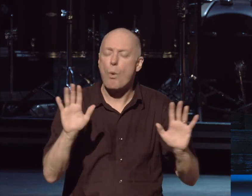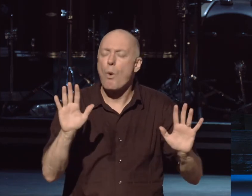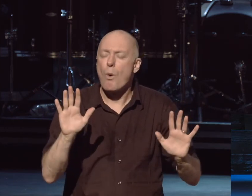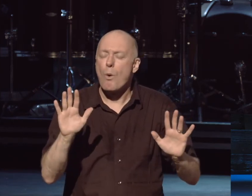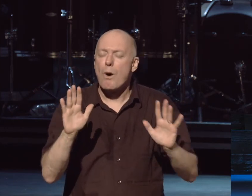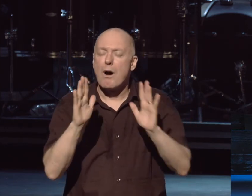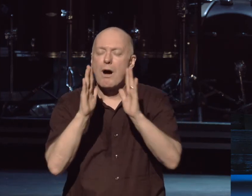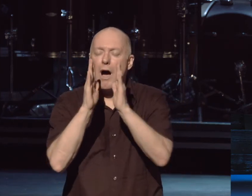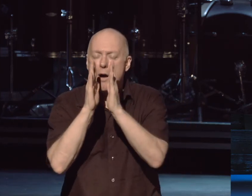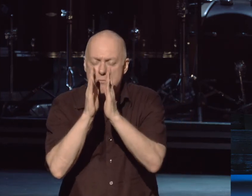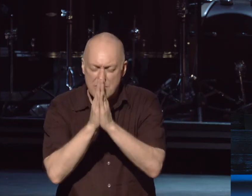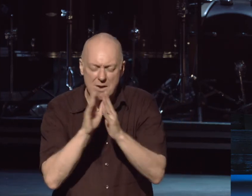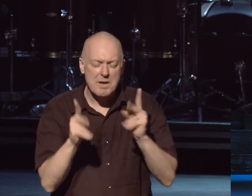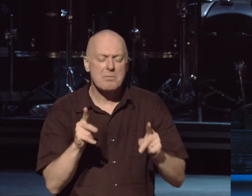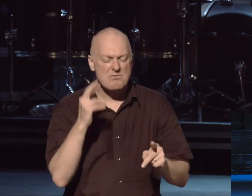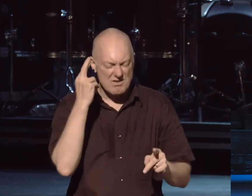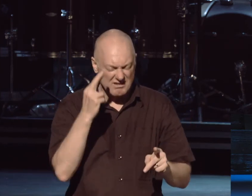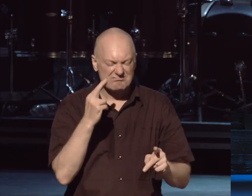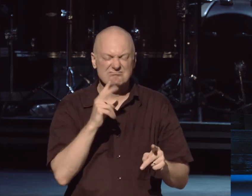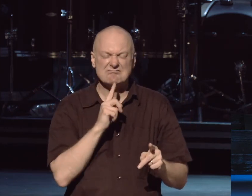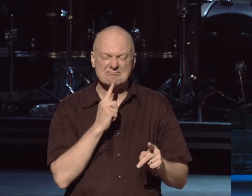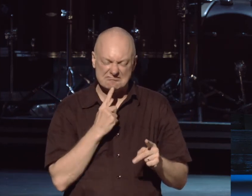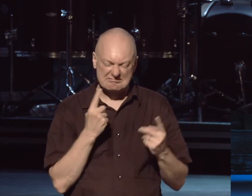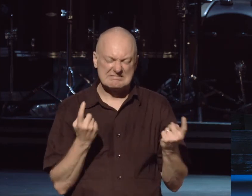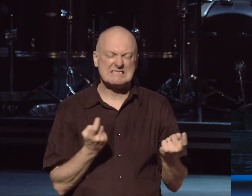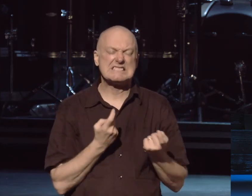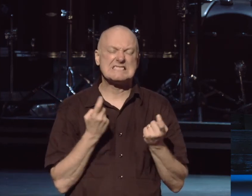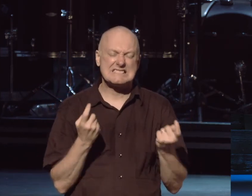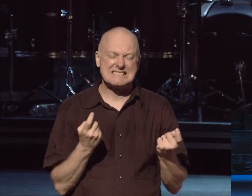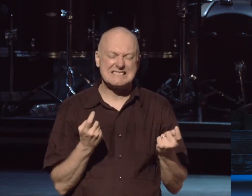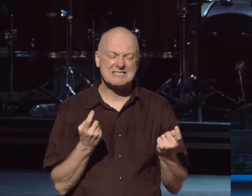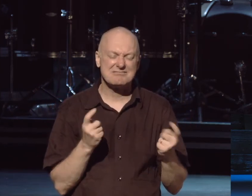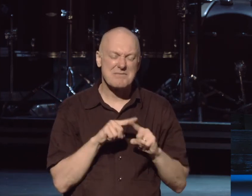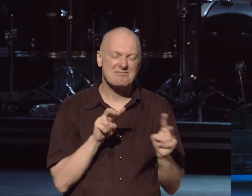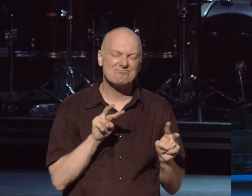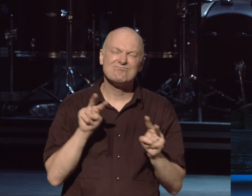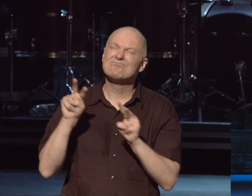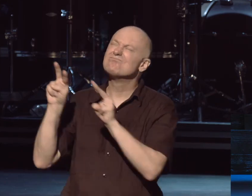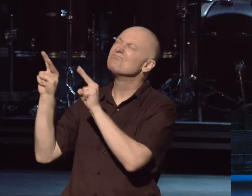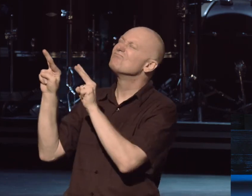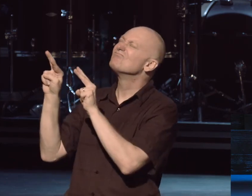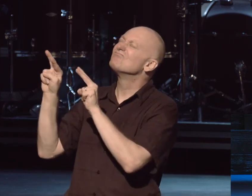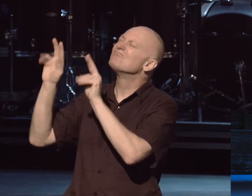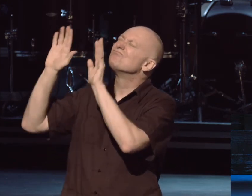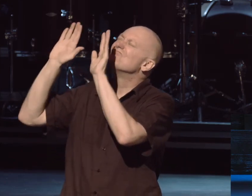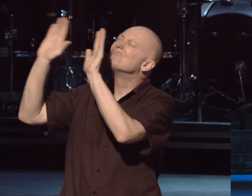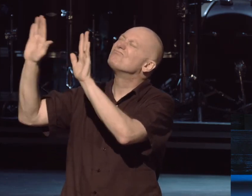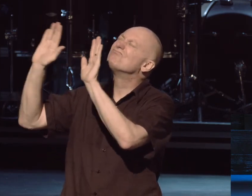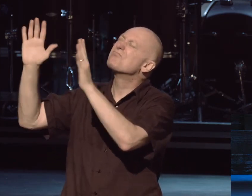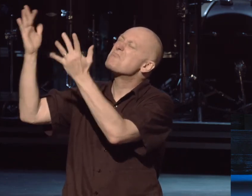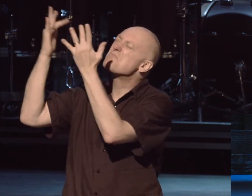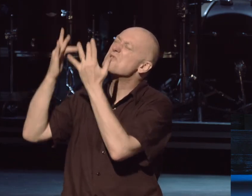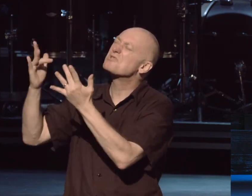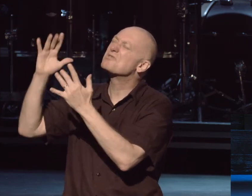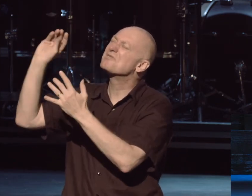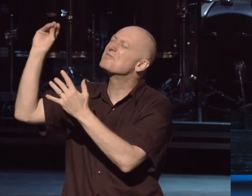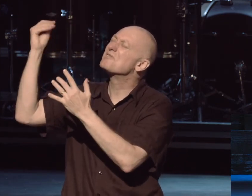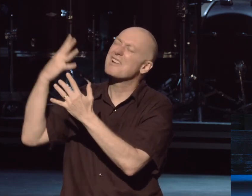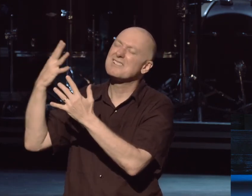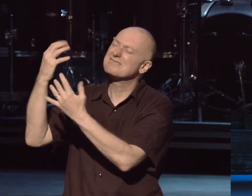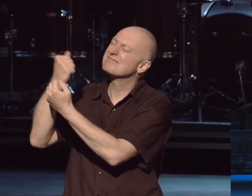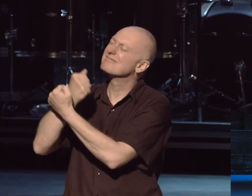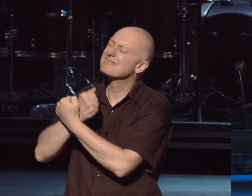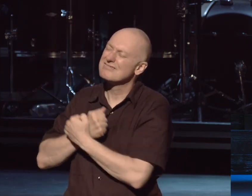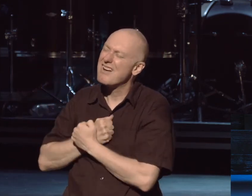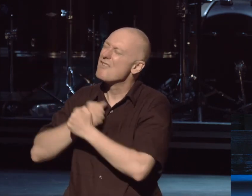and yet an overwhelming marvel at the mercy of God, the grace of God, and the love of God that would flow down upon us